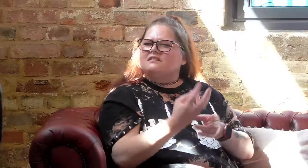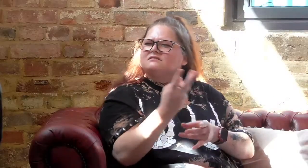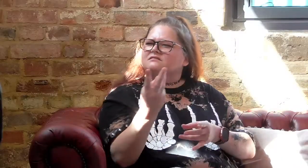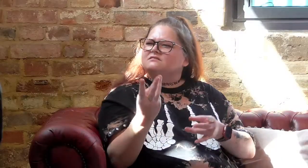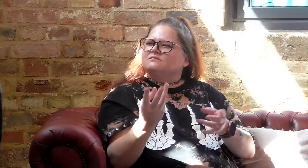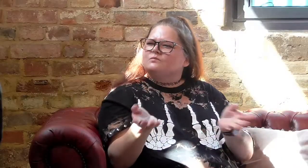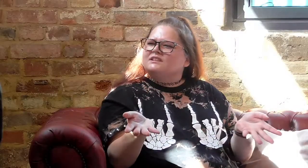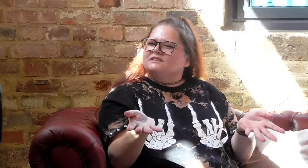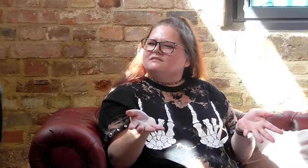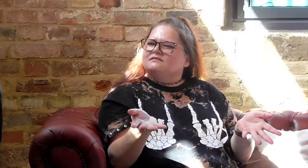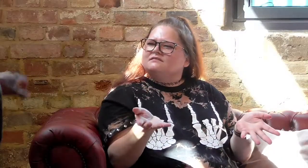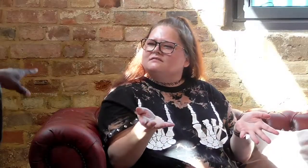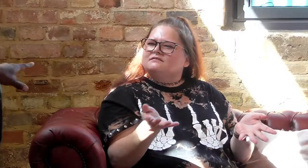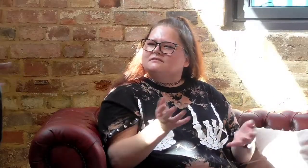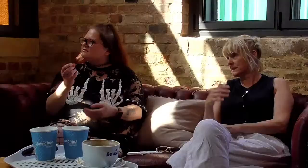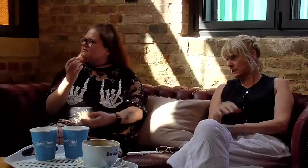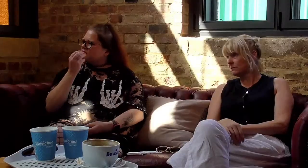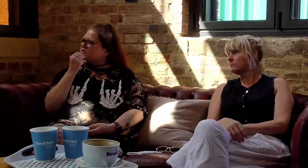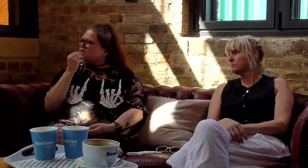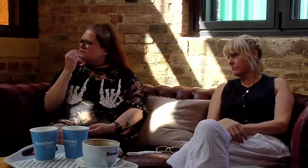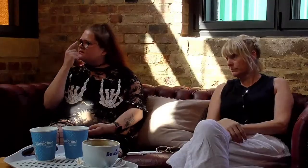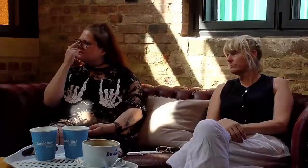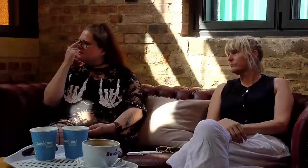Like dandelions? like dandelions, yeah, you can eat those.